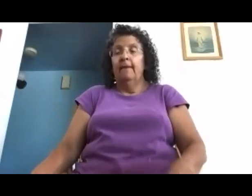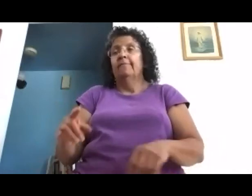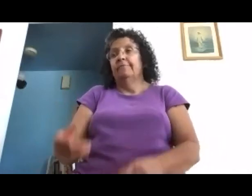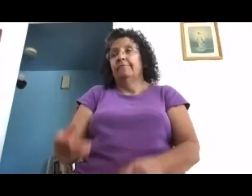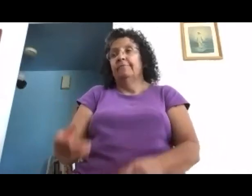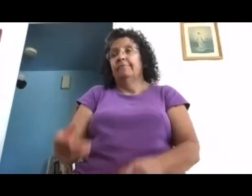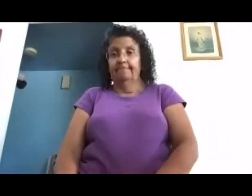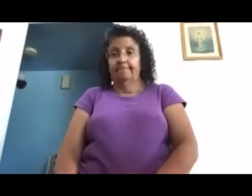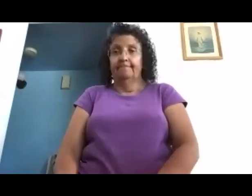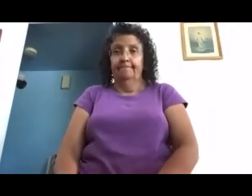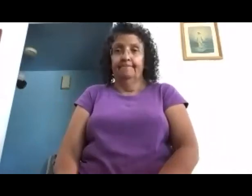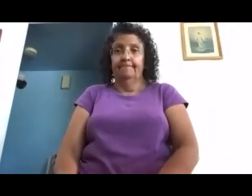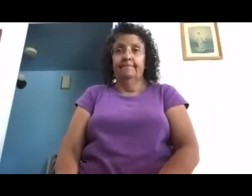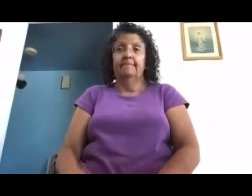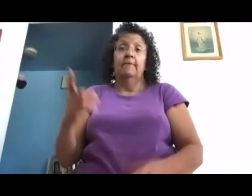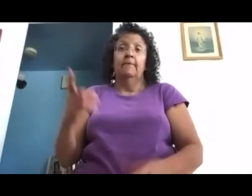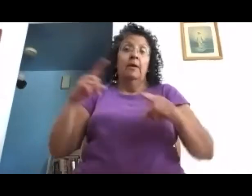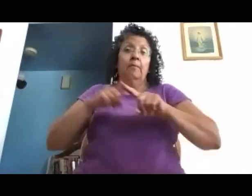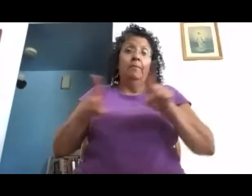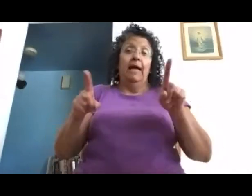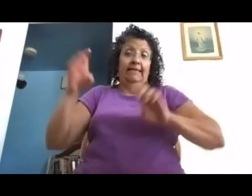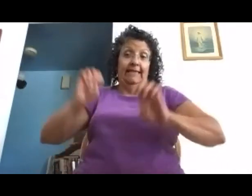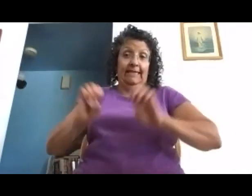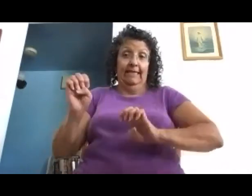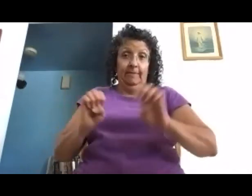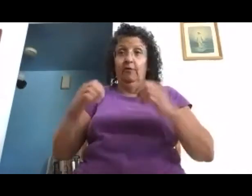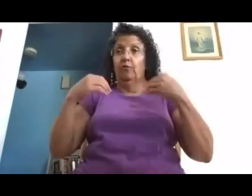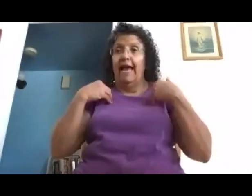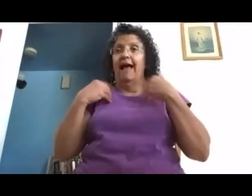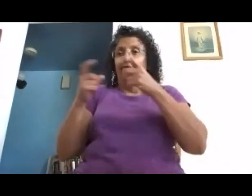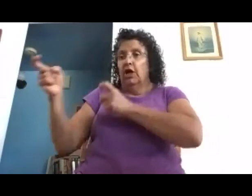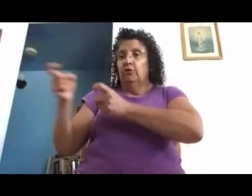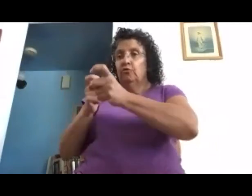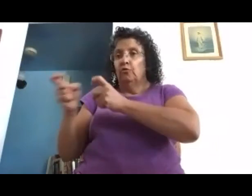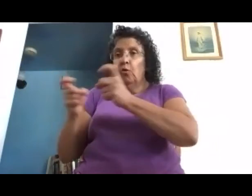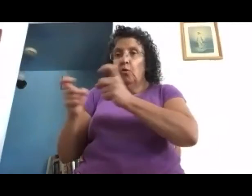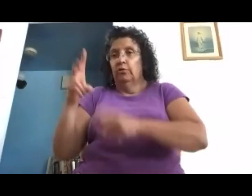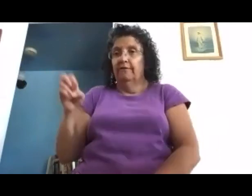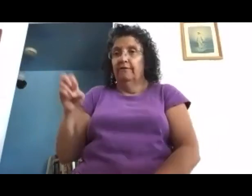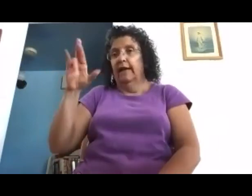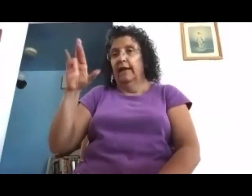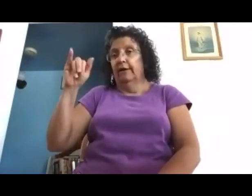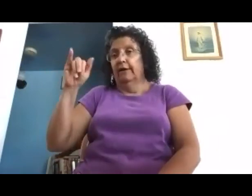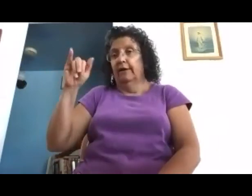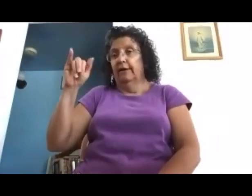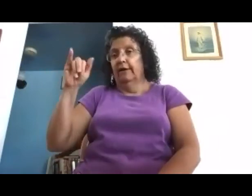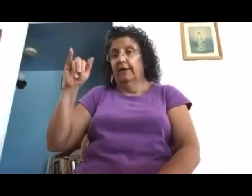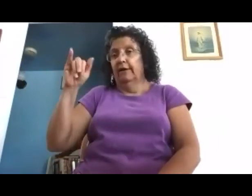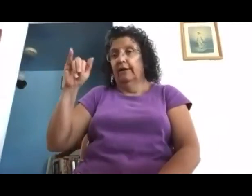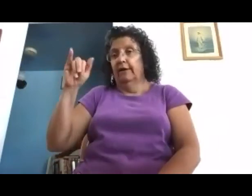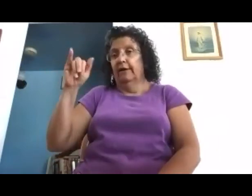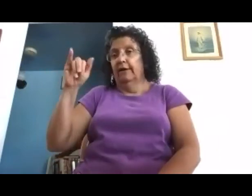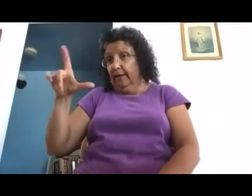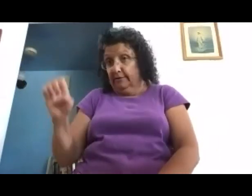In an experiment, we also have controlled variables. These are what you keep the same on